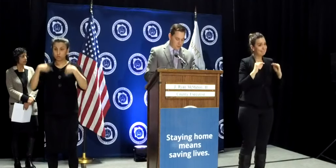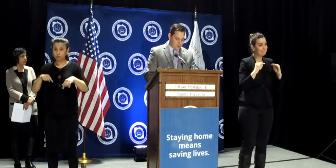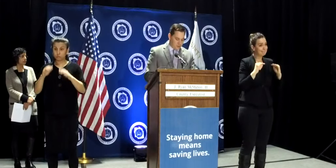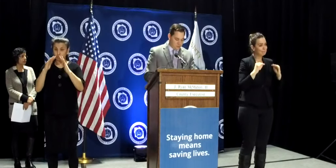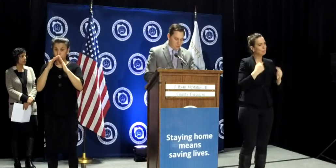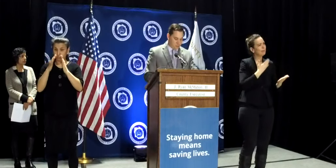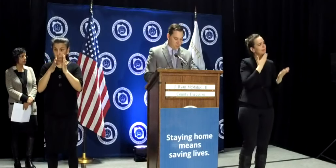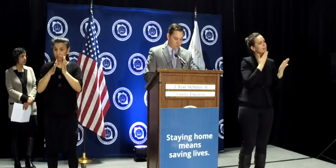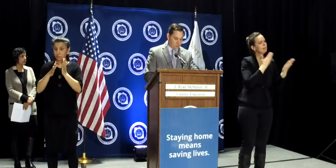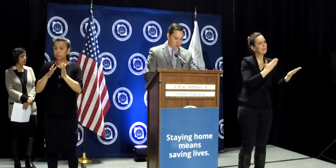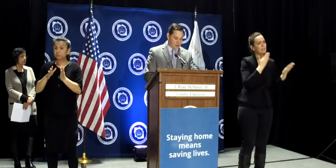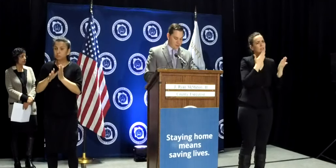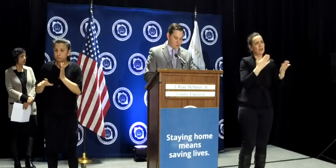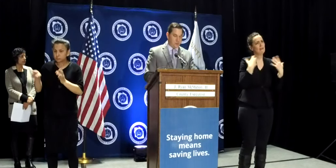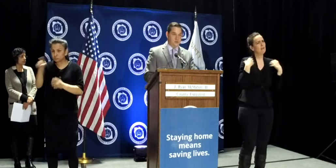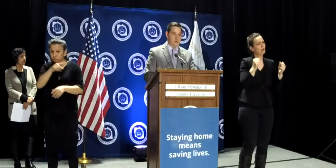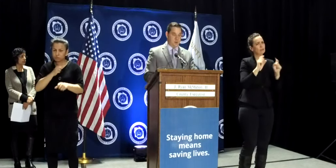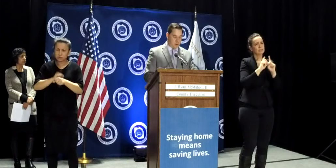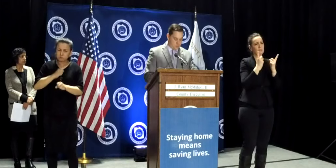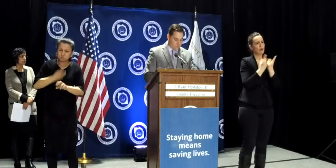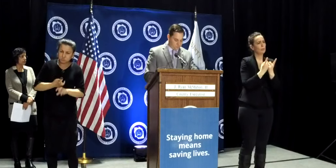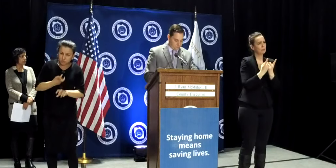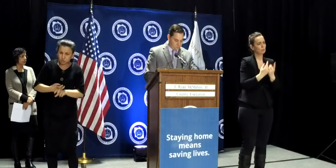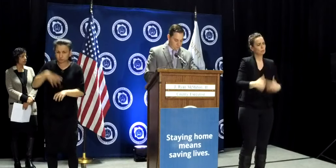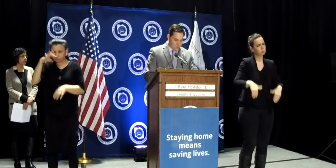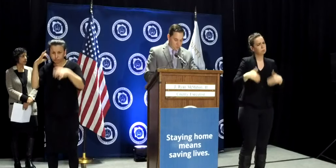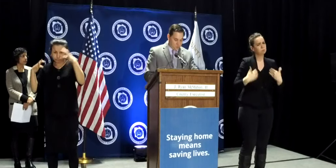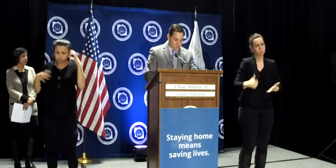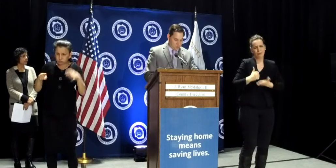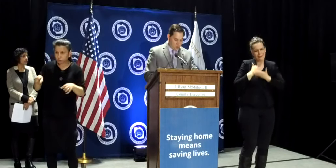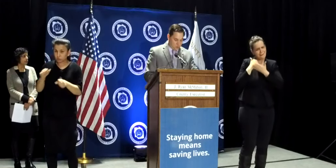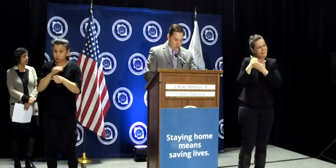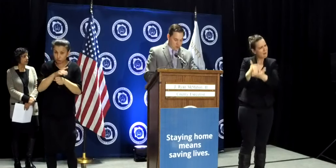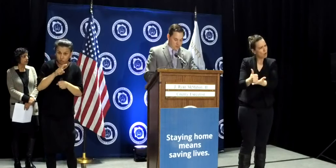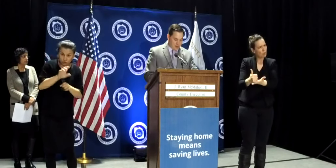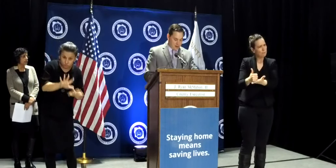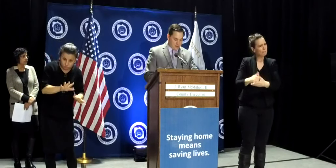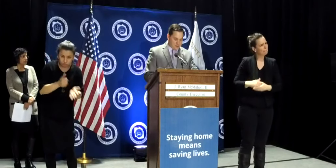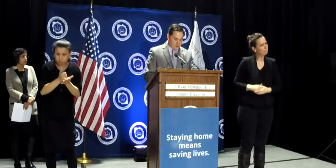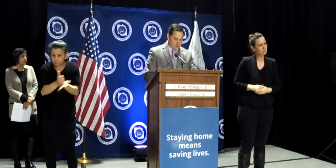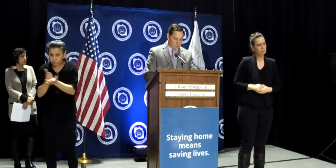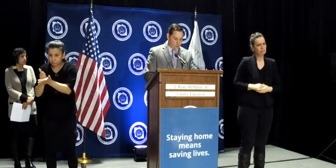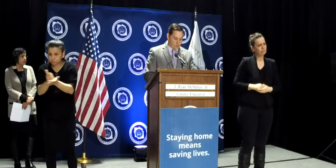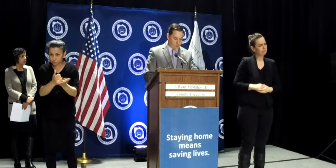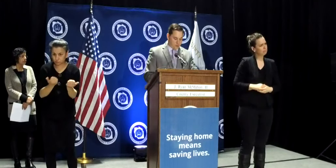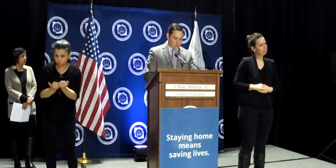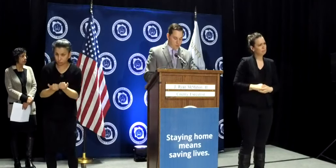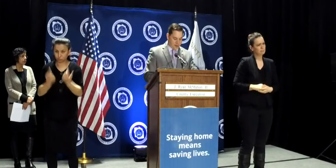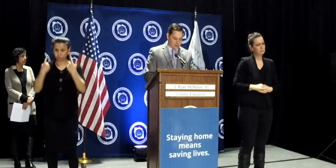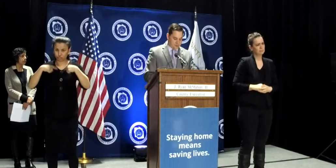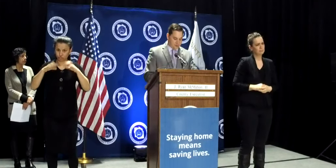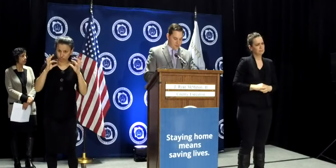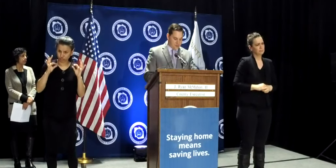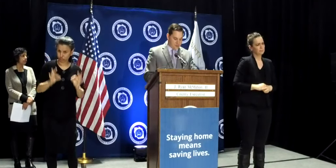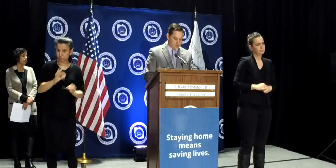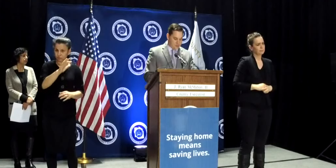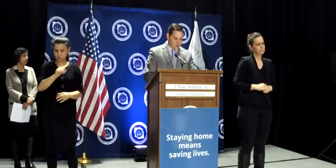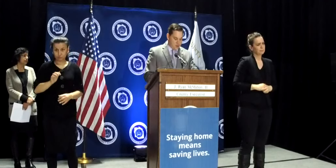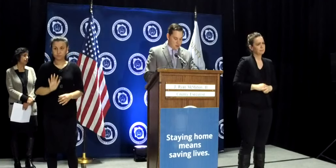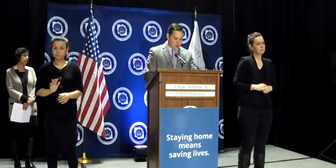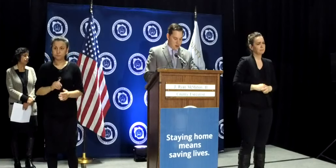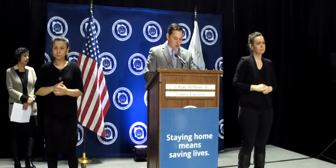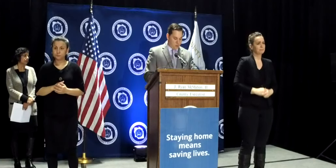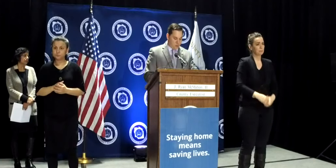with getting these people through the process once they're recovered. So status, 442 positive